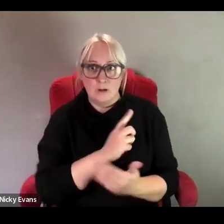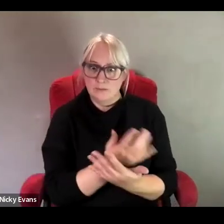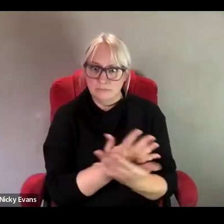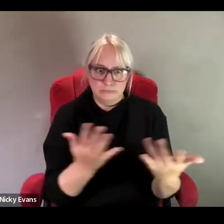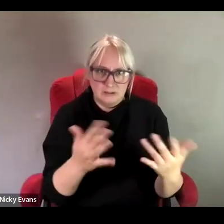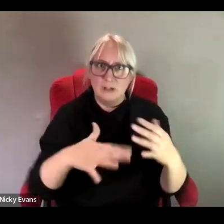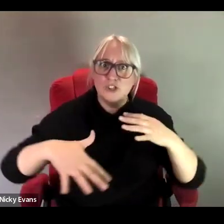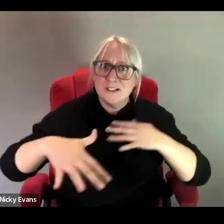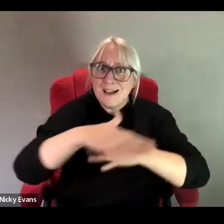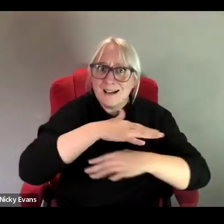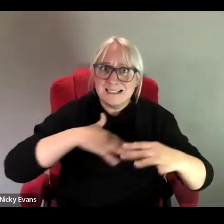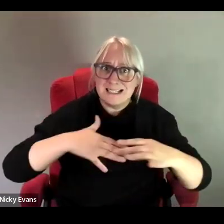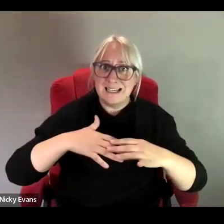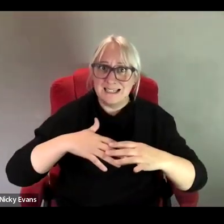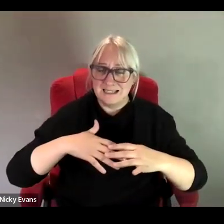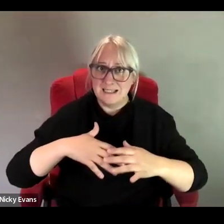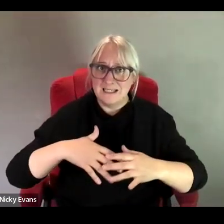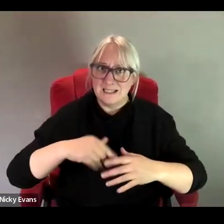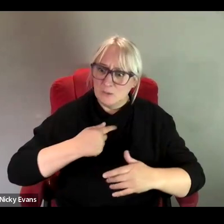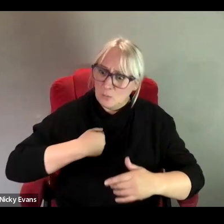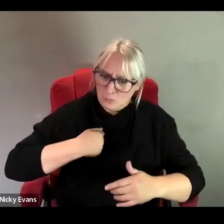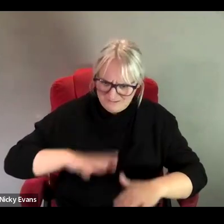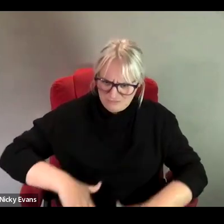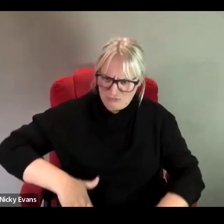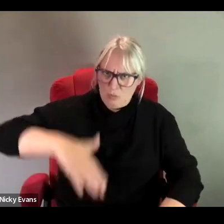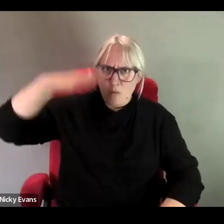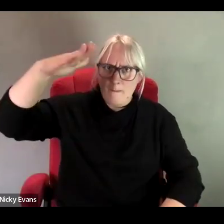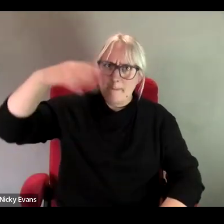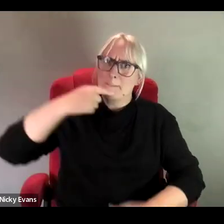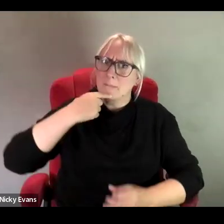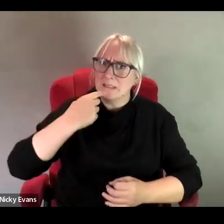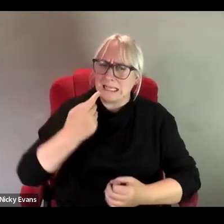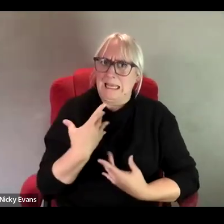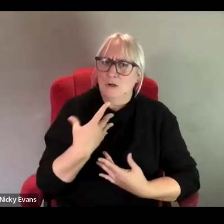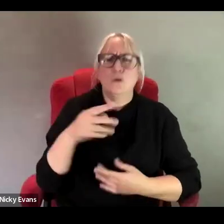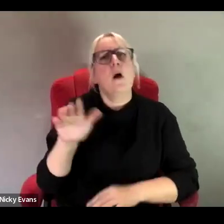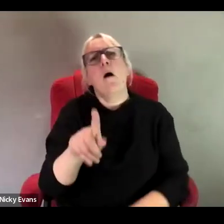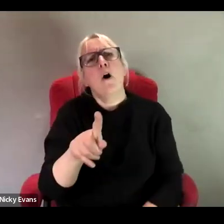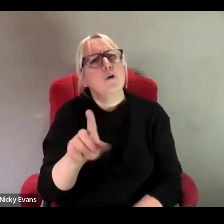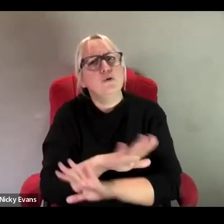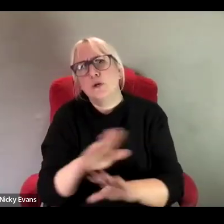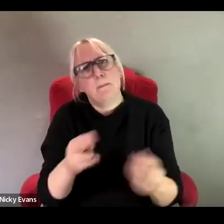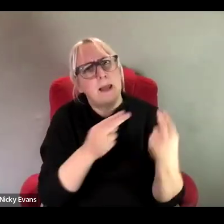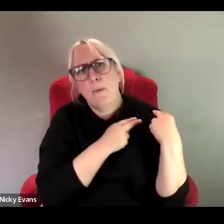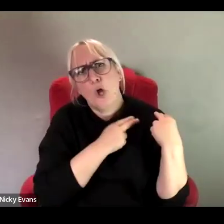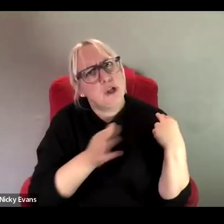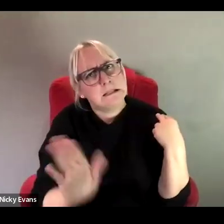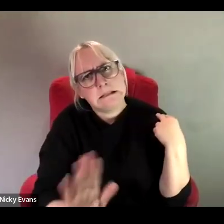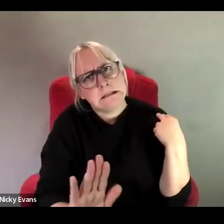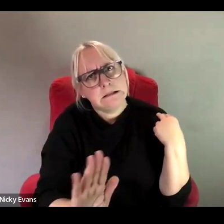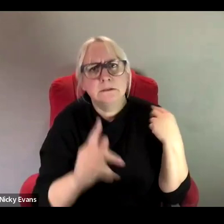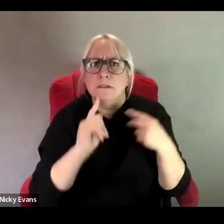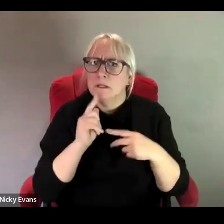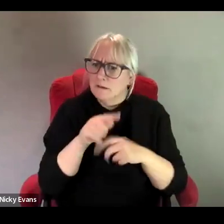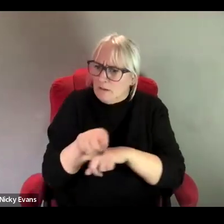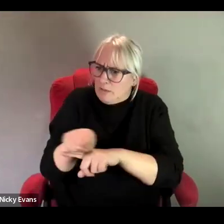everything that we have been raised to believe kind of pressing on how you shouldn't be a burden, and look at them giving up their lives to look